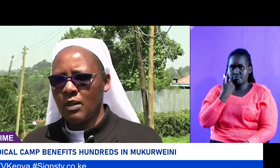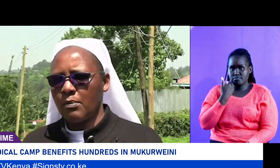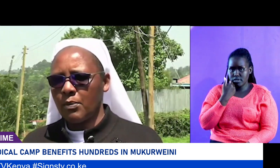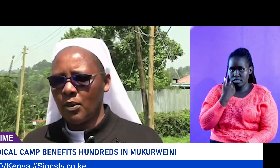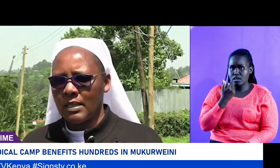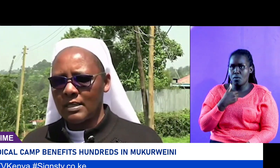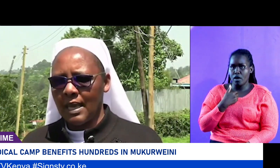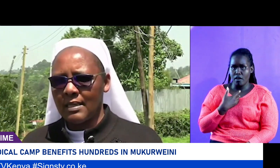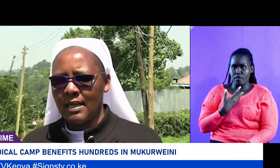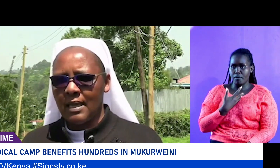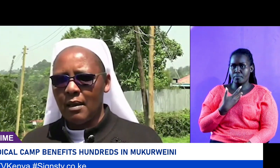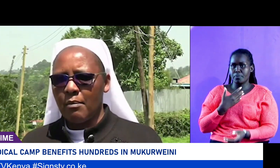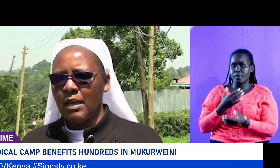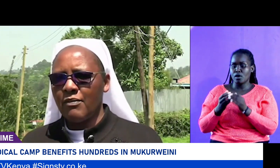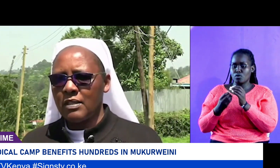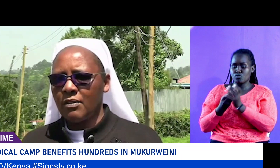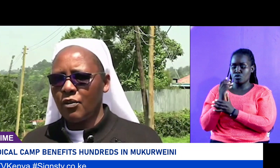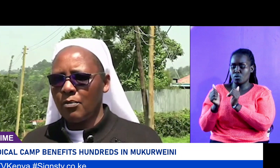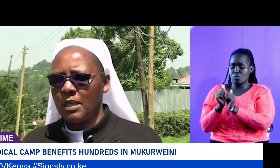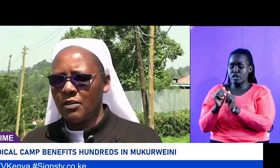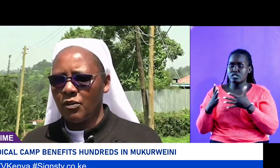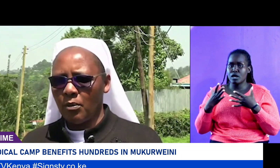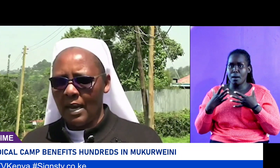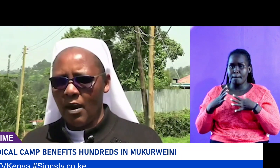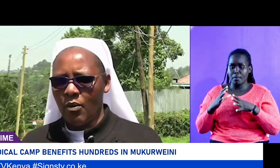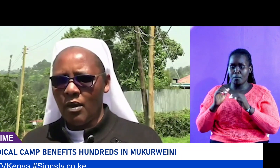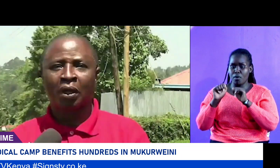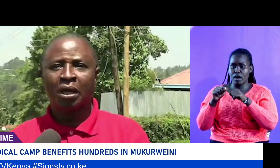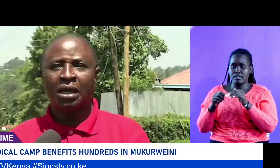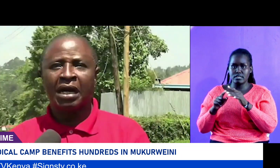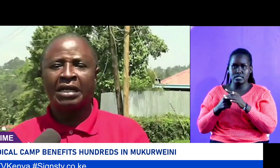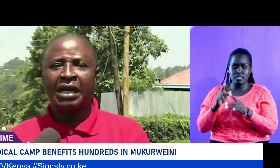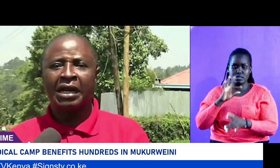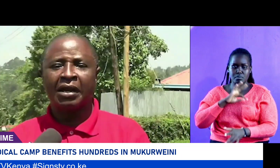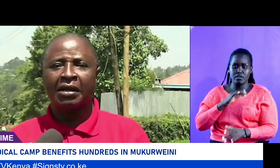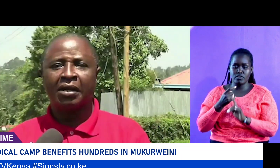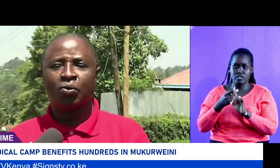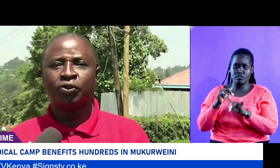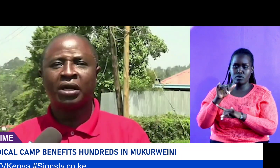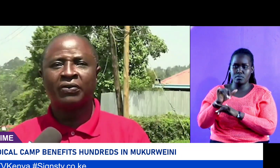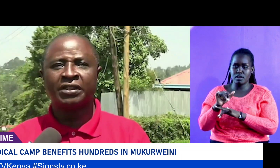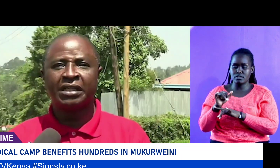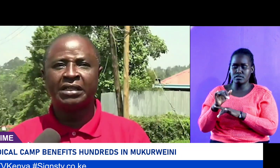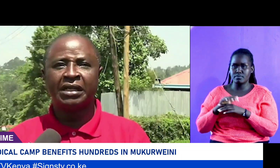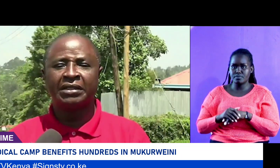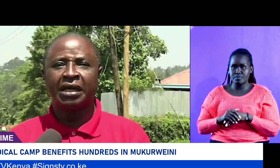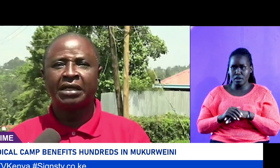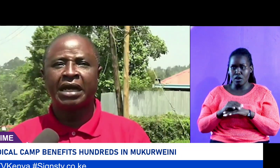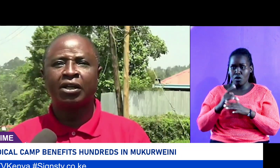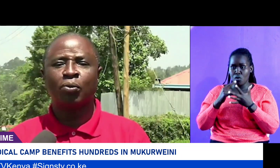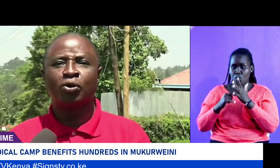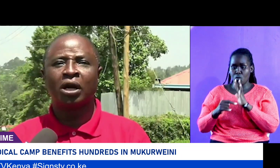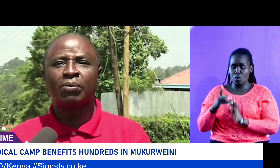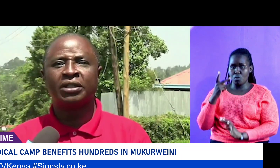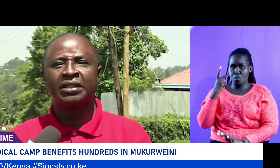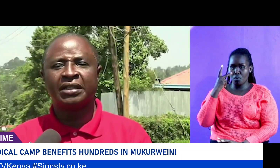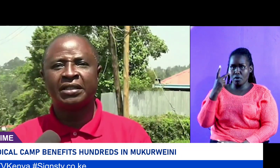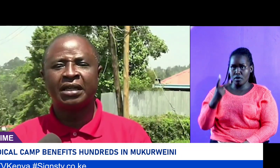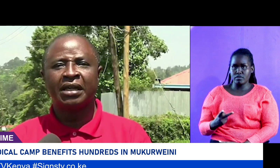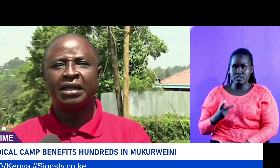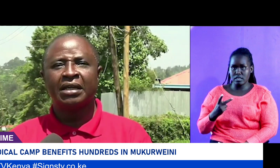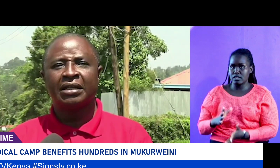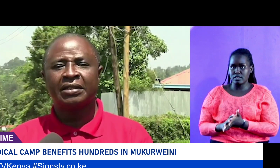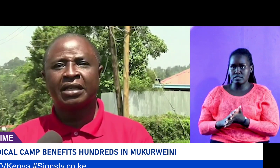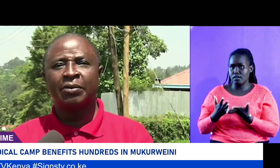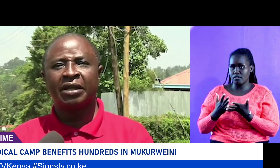grow so that people can start benefiting from it from now. And What we have seen is non-communicable